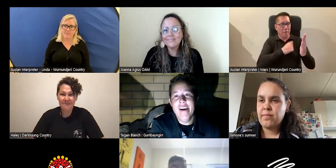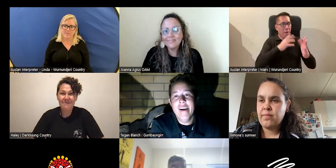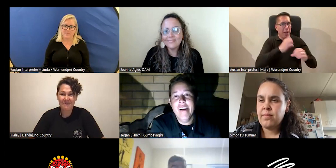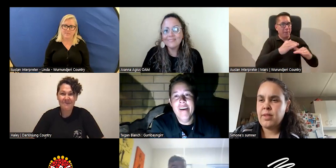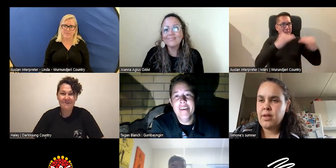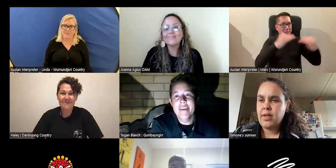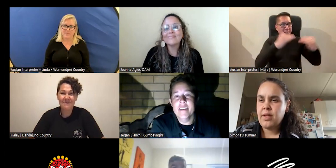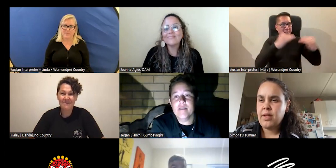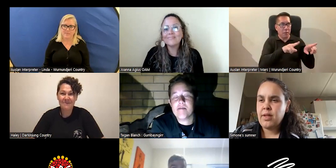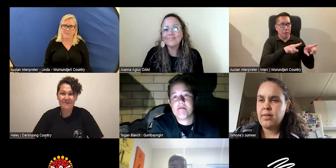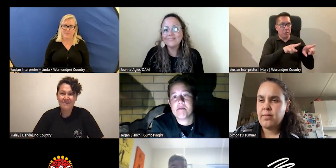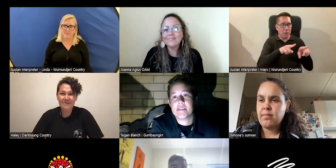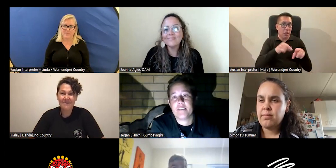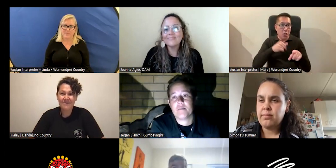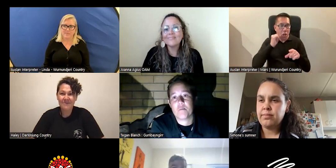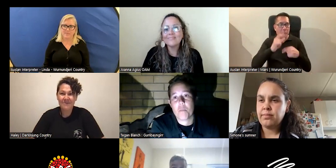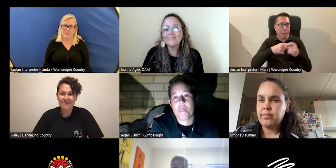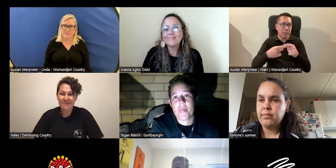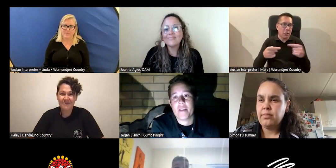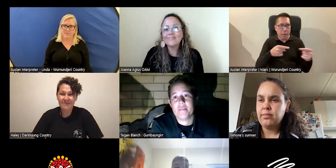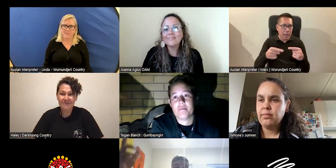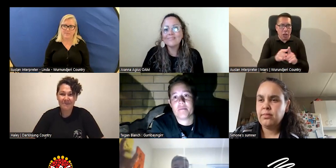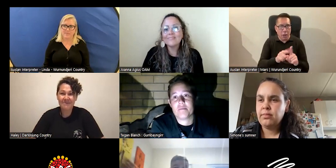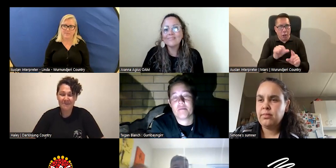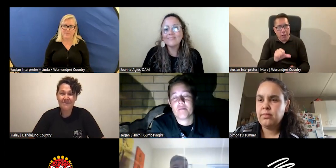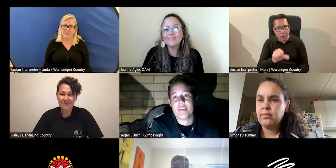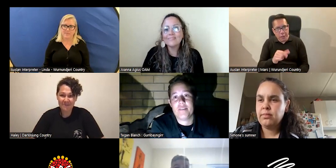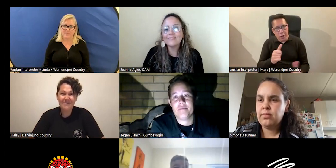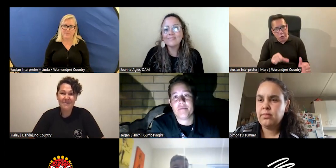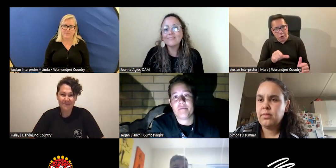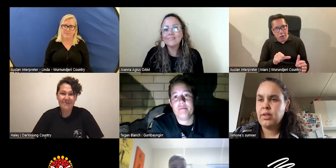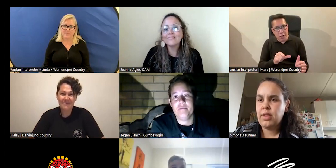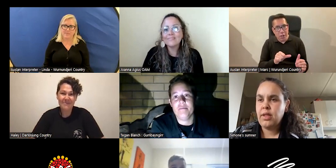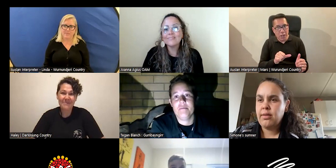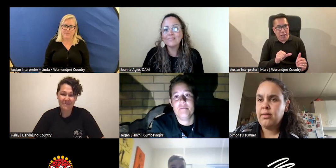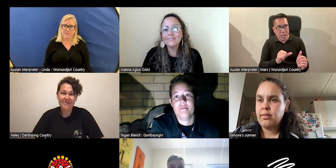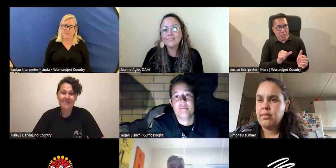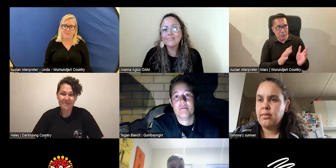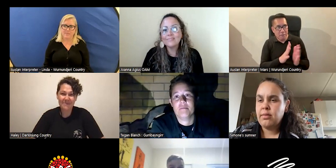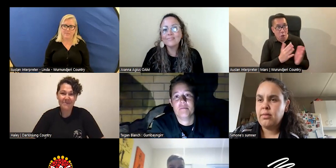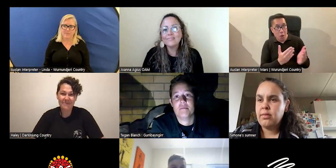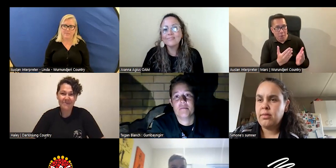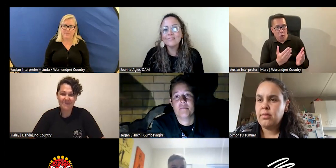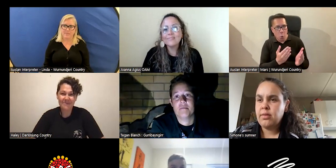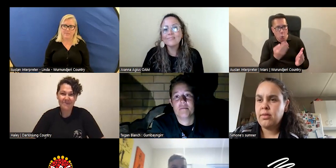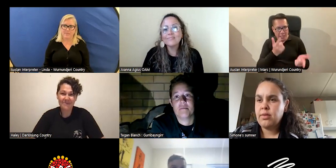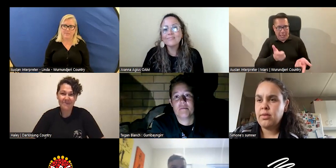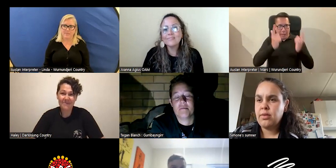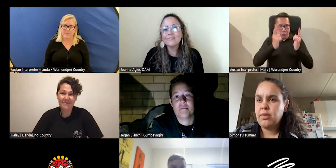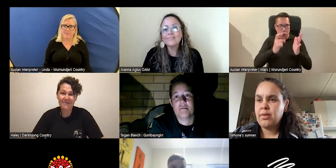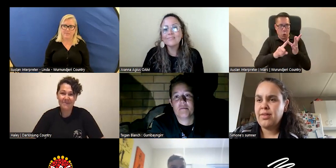quo. And, then it becomes a debate between, okay, is the fire welcoming, or did Captain Cook had to charge the